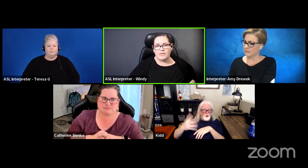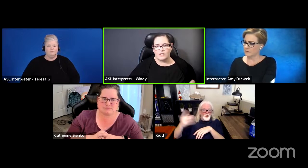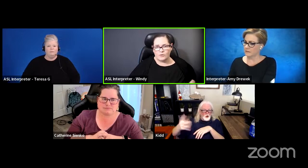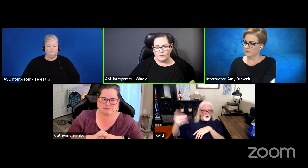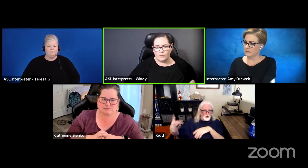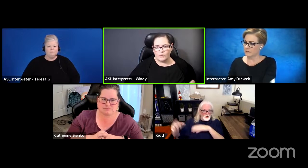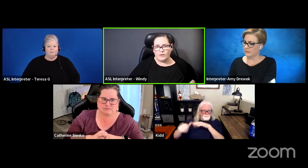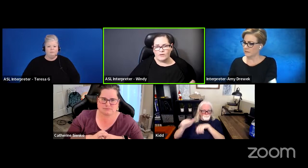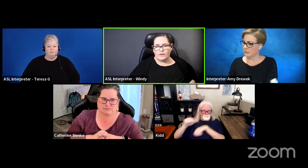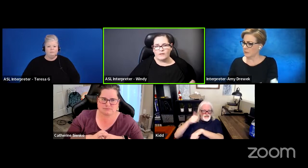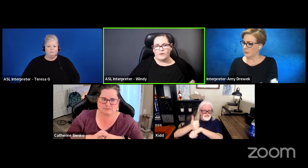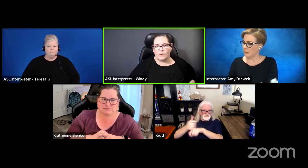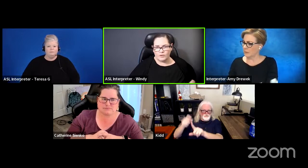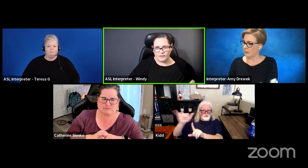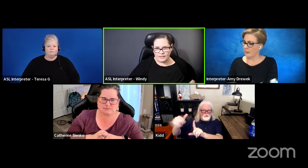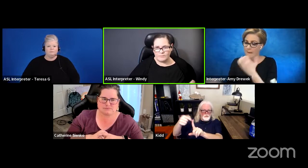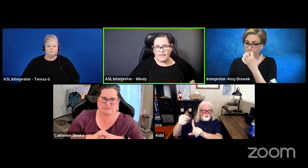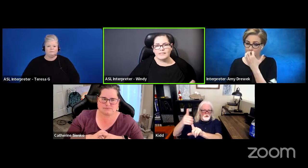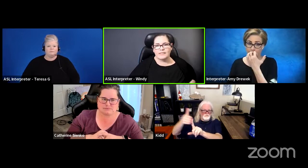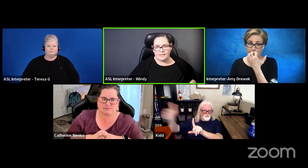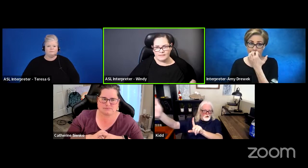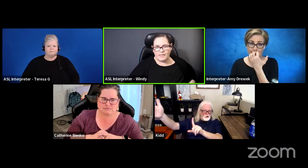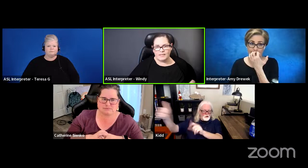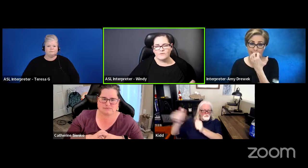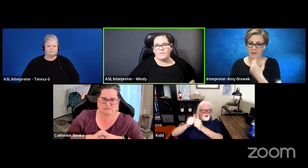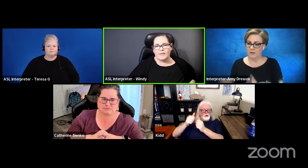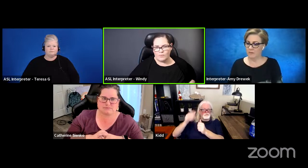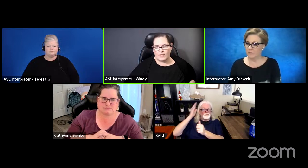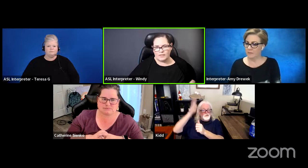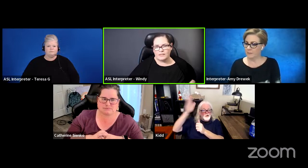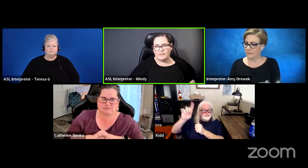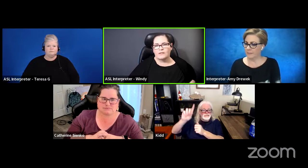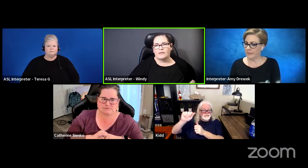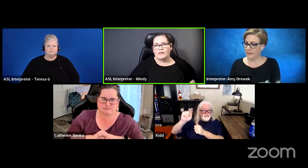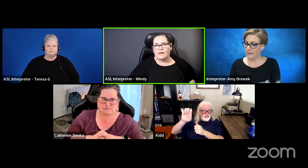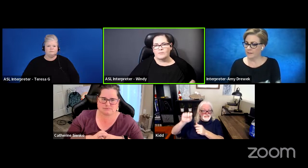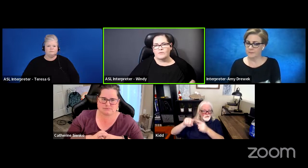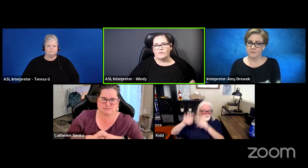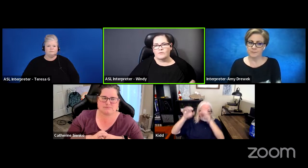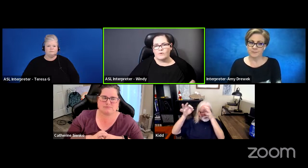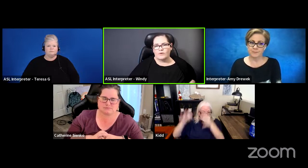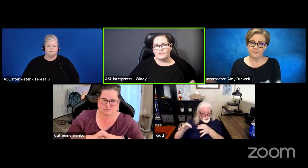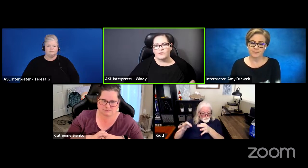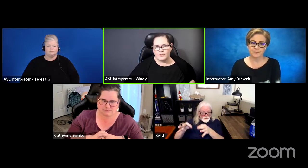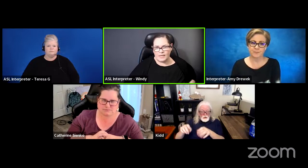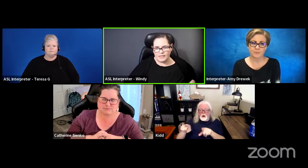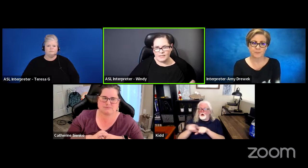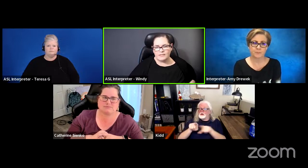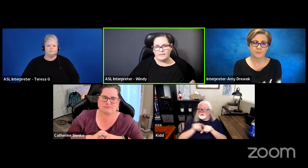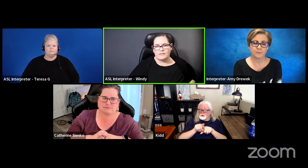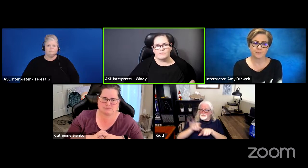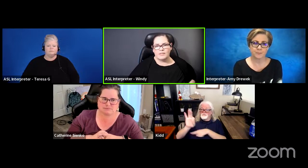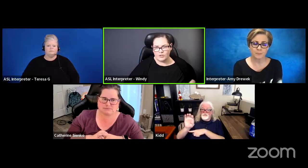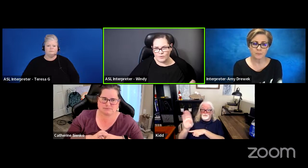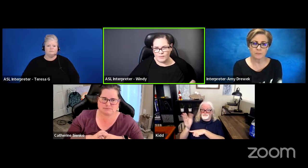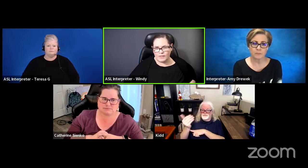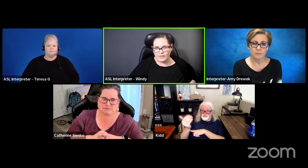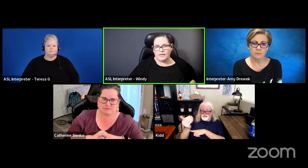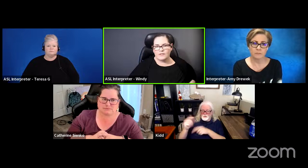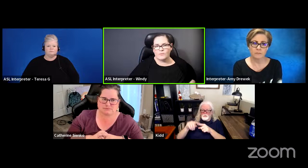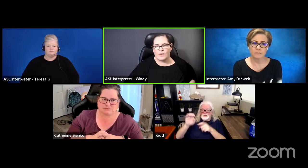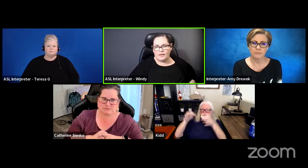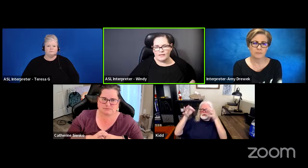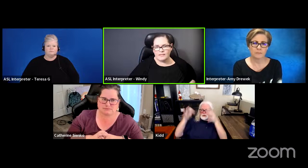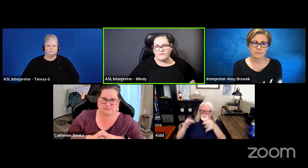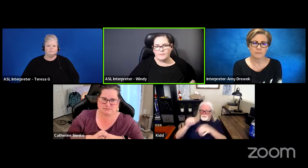to continue the quarterly basis meetings from that point for future dates to be